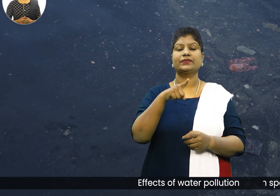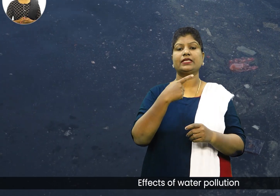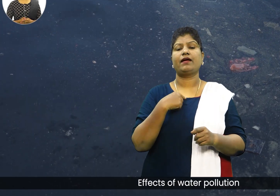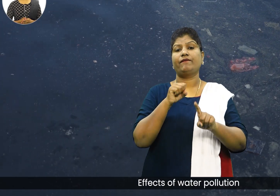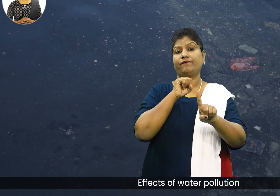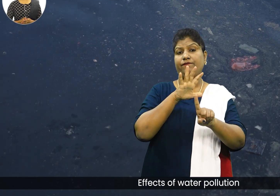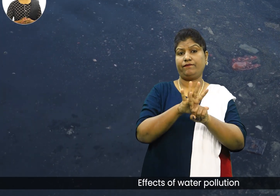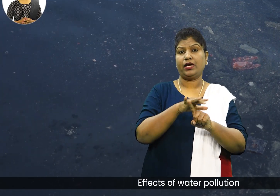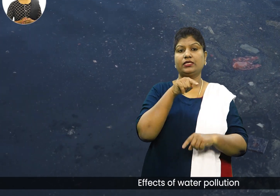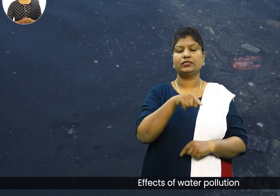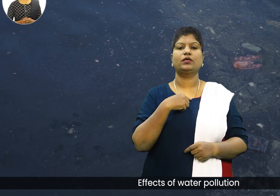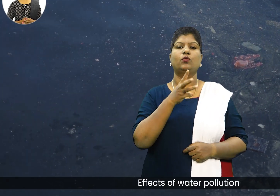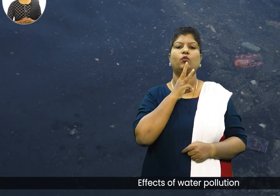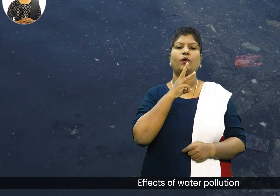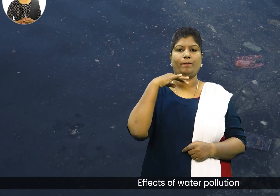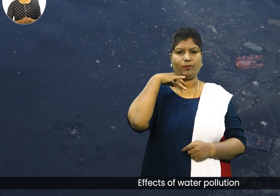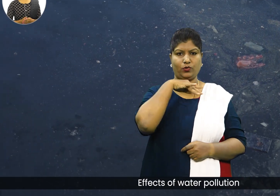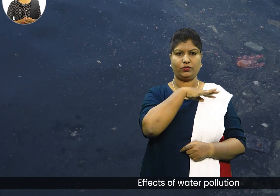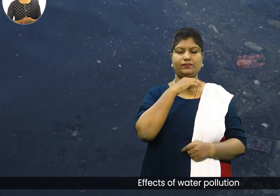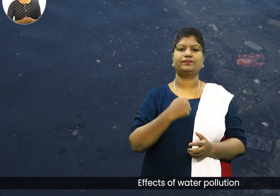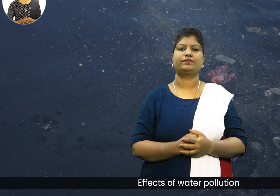Effects of water pollution.